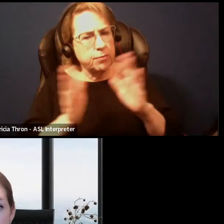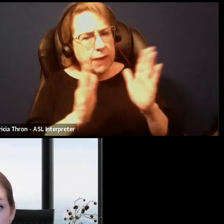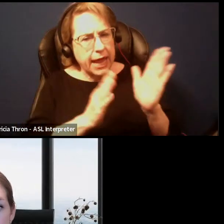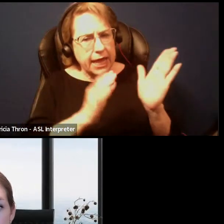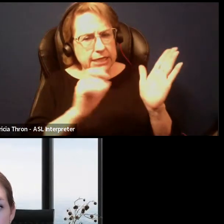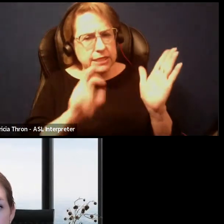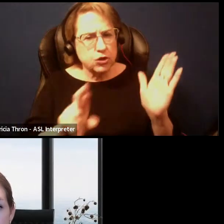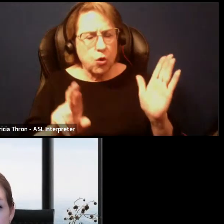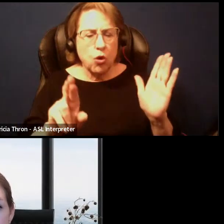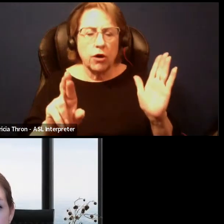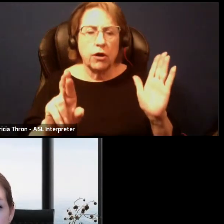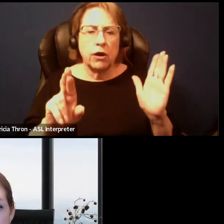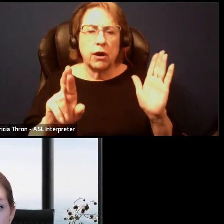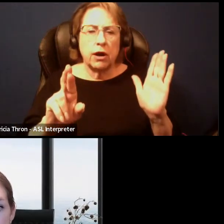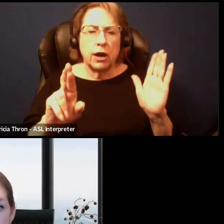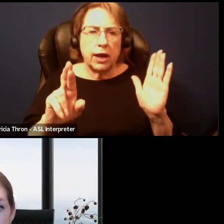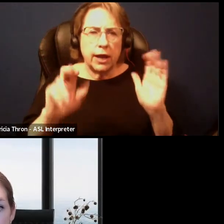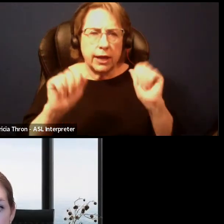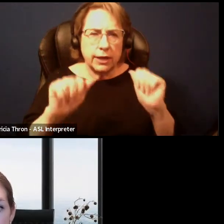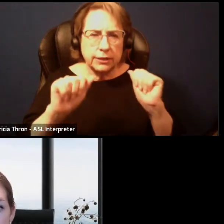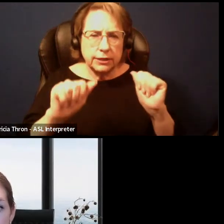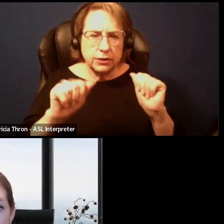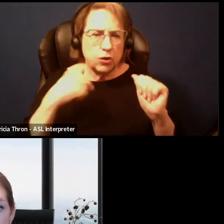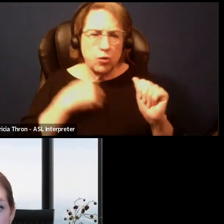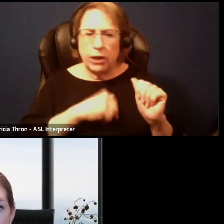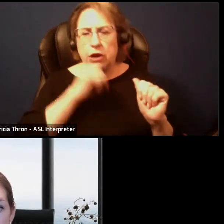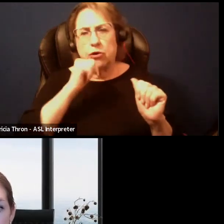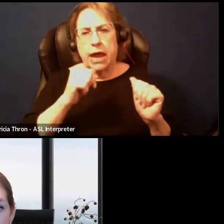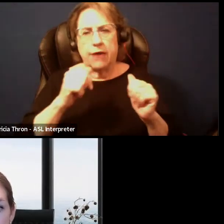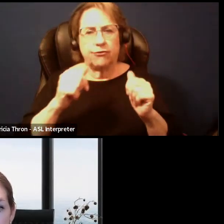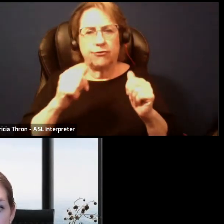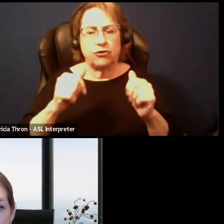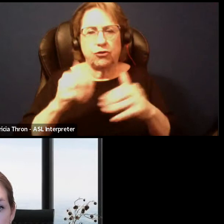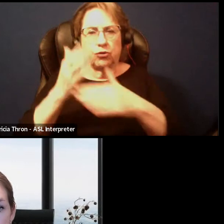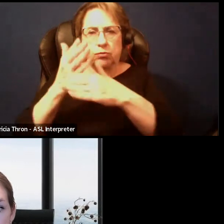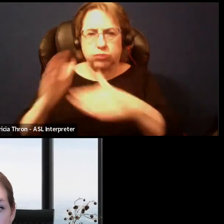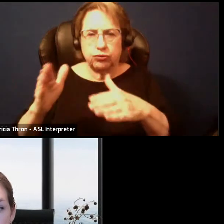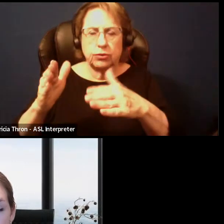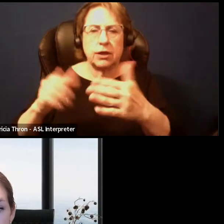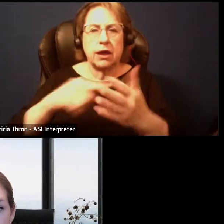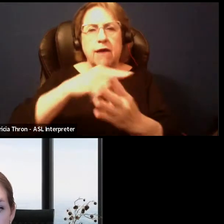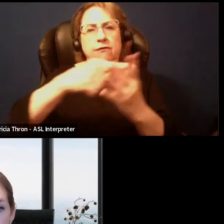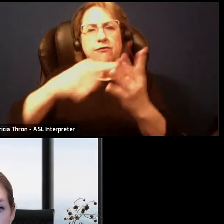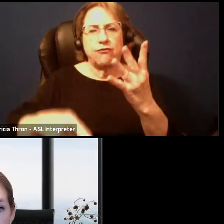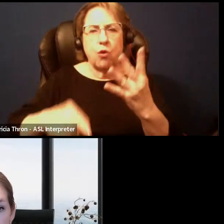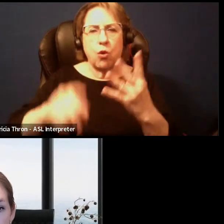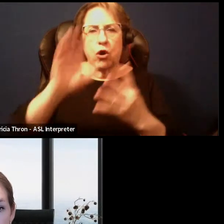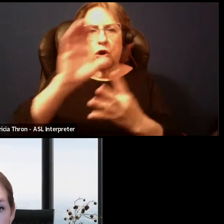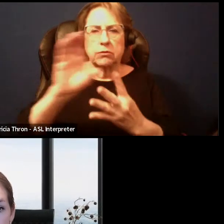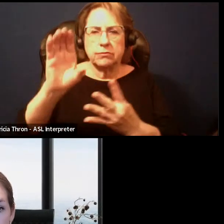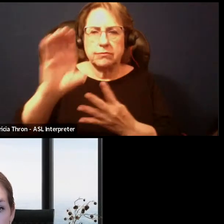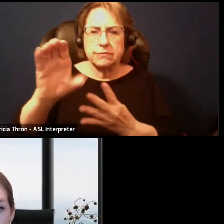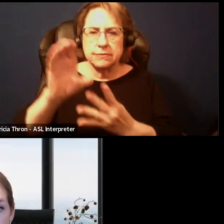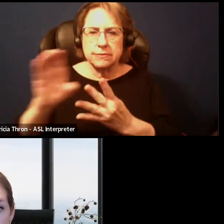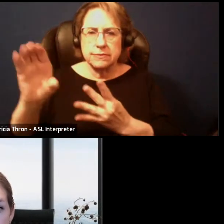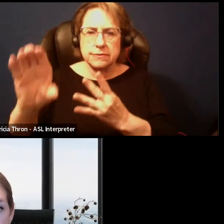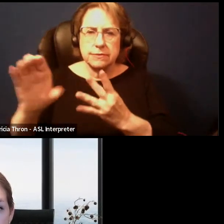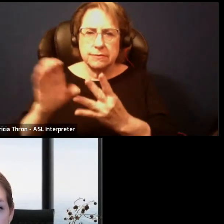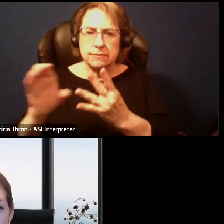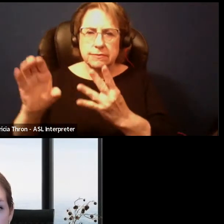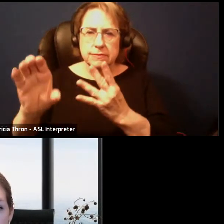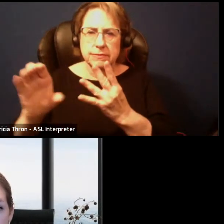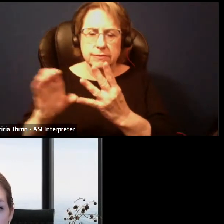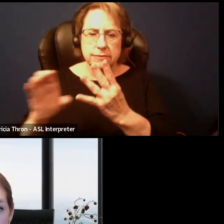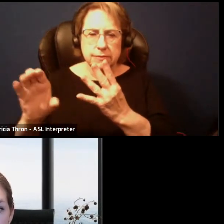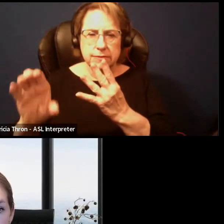possibly we don't have to issue these in 4 equal tranches. We could do it, we could take some more if we could manage